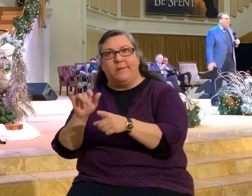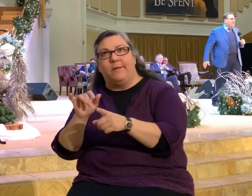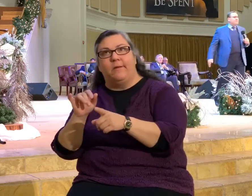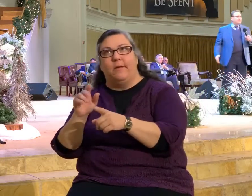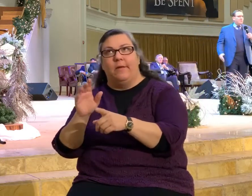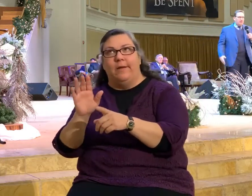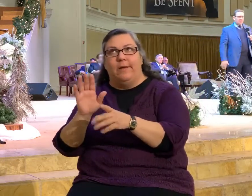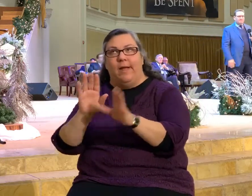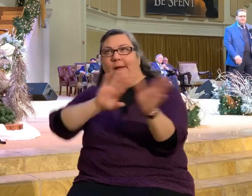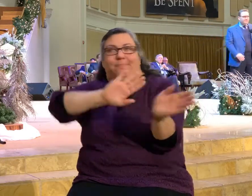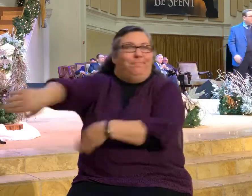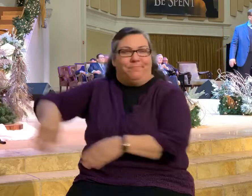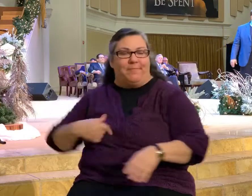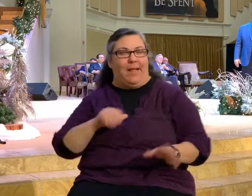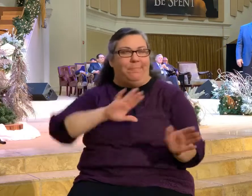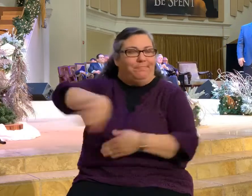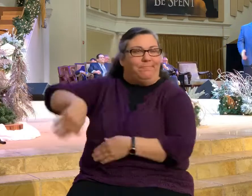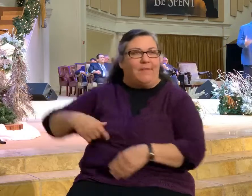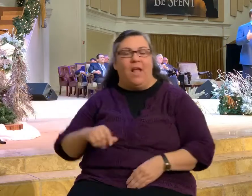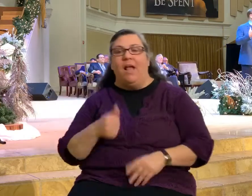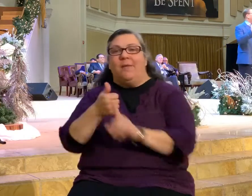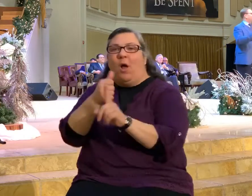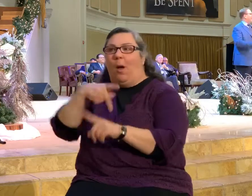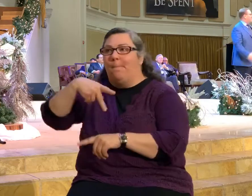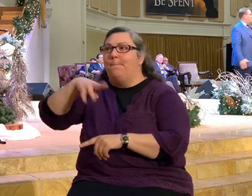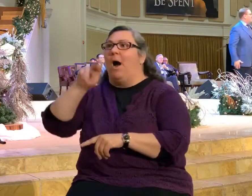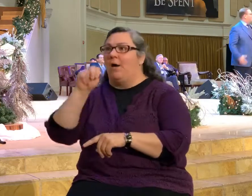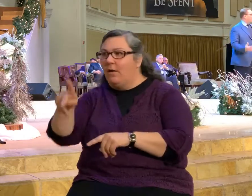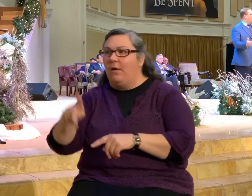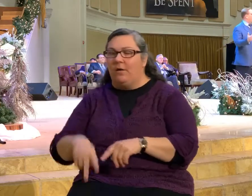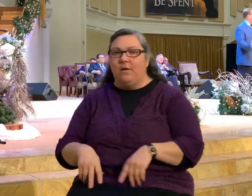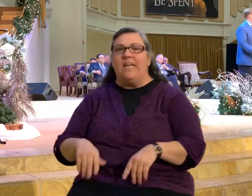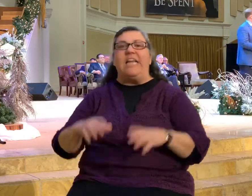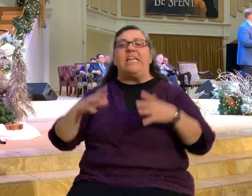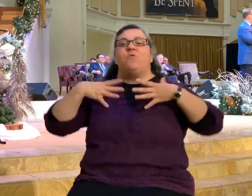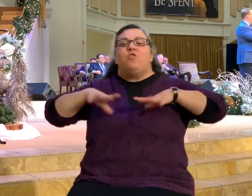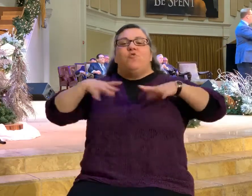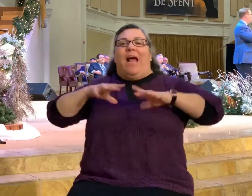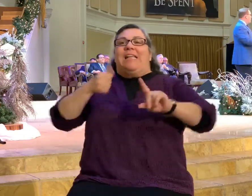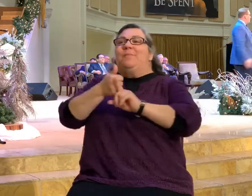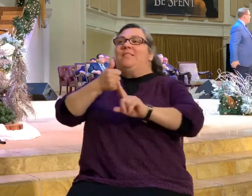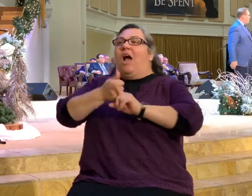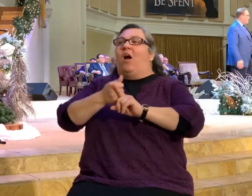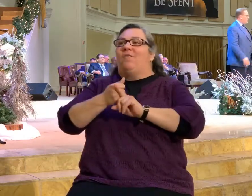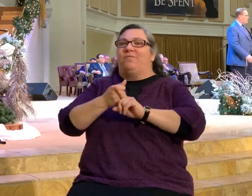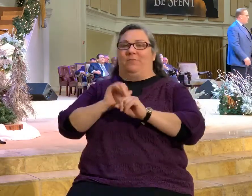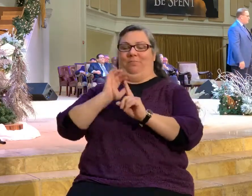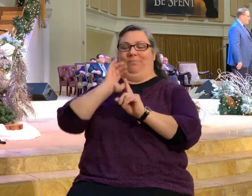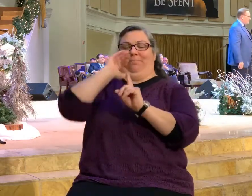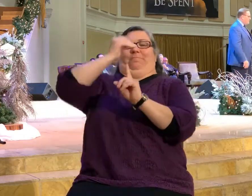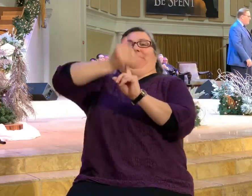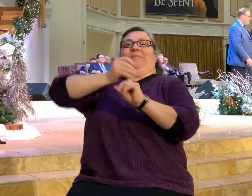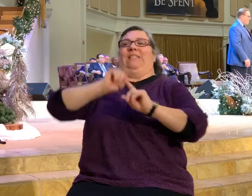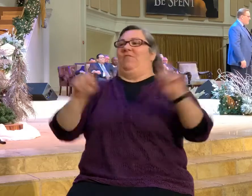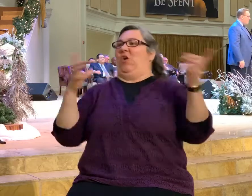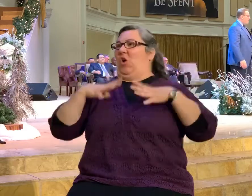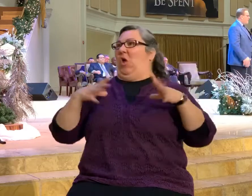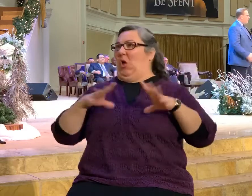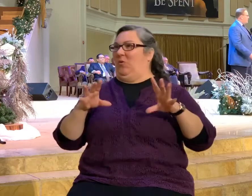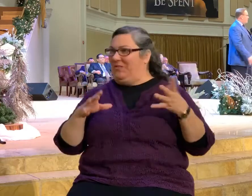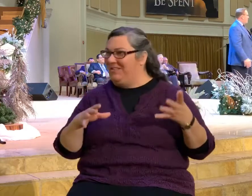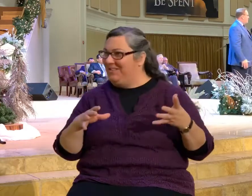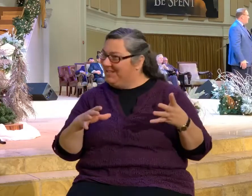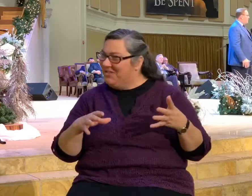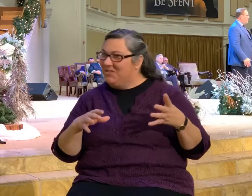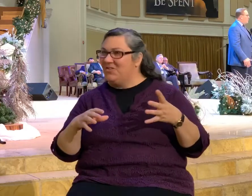mind, but he's just a punk. He would dress up and disguise himself so nobody knew it was Nero, you know, the emperor's stepson. He'd